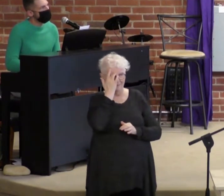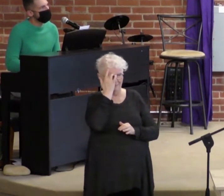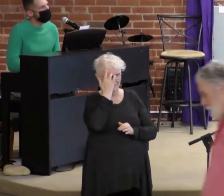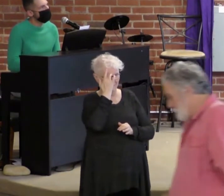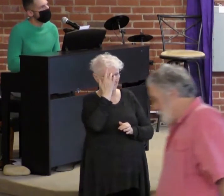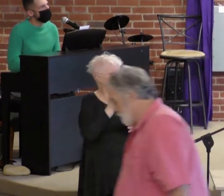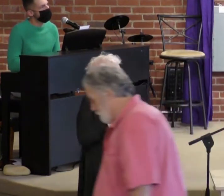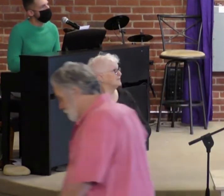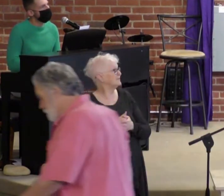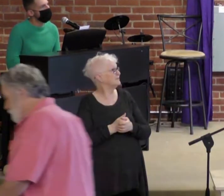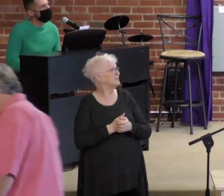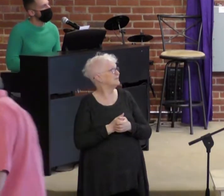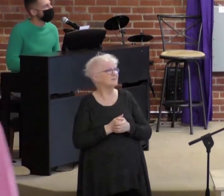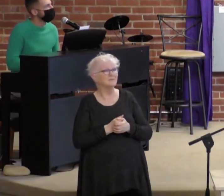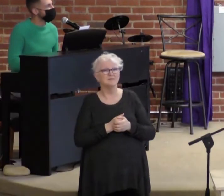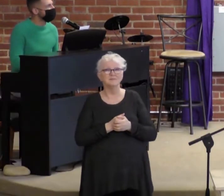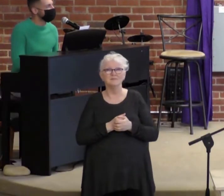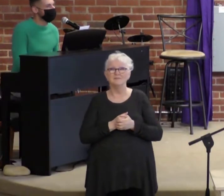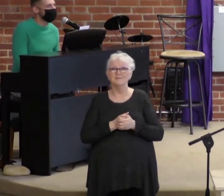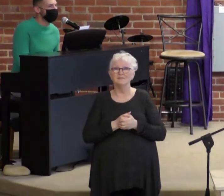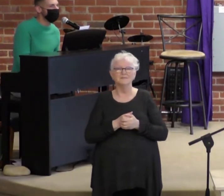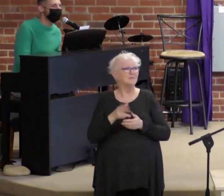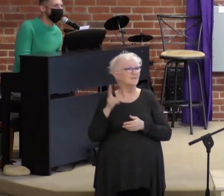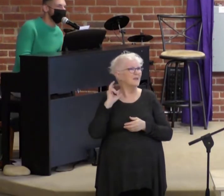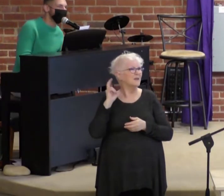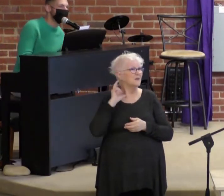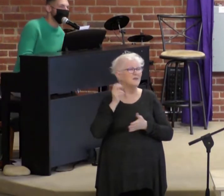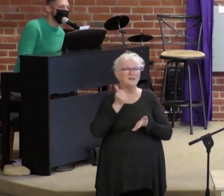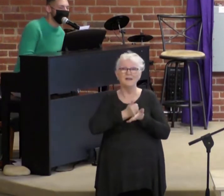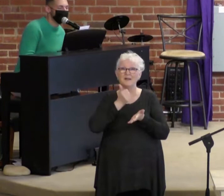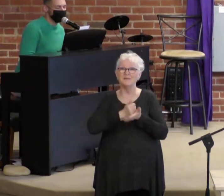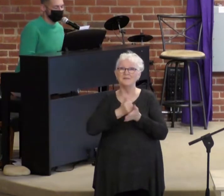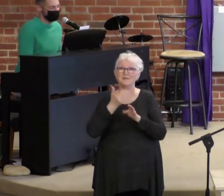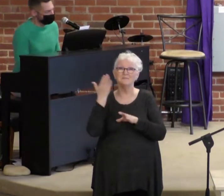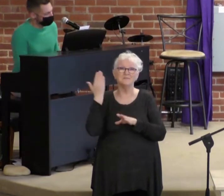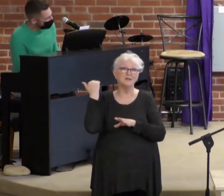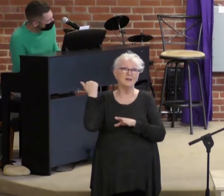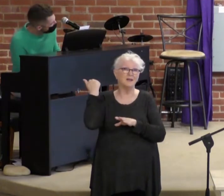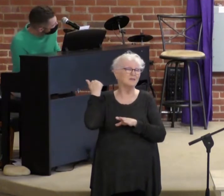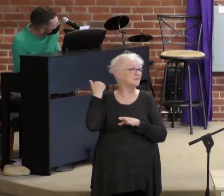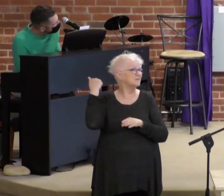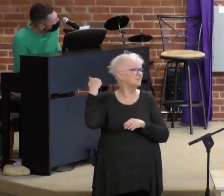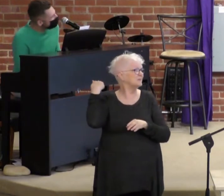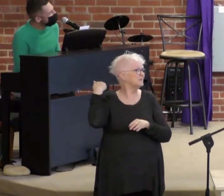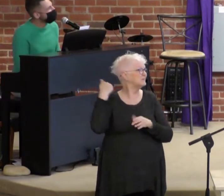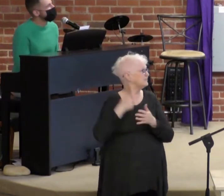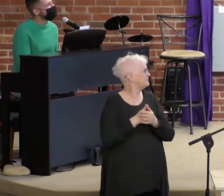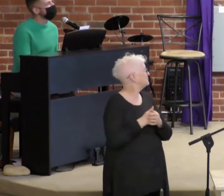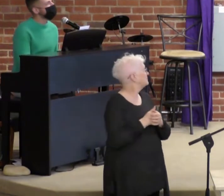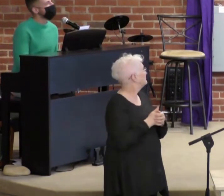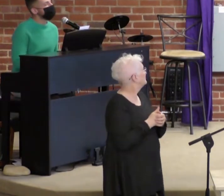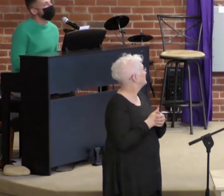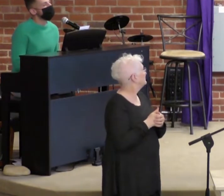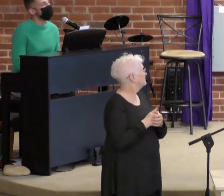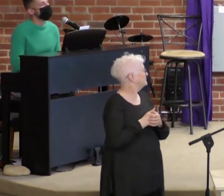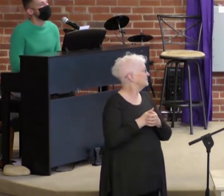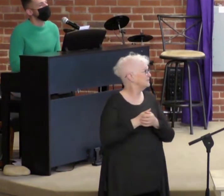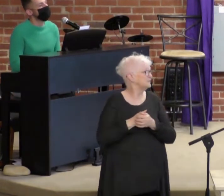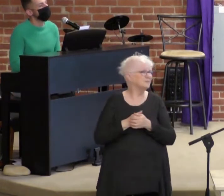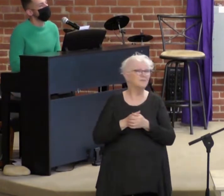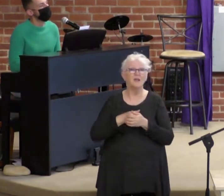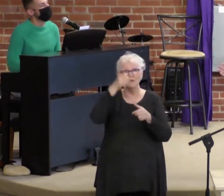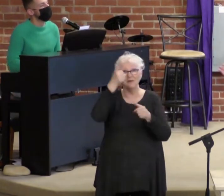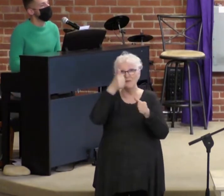I heard an amen behind me there, and I wanted to see who that was. Okay, good to see Tim. And we do need to remember Mark